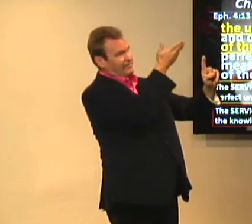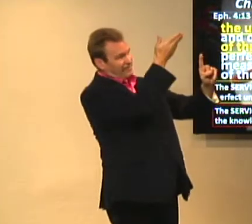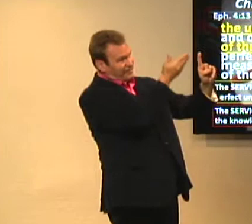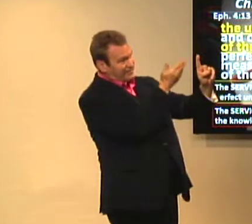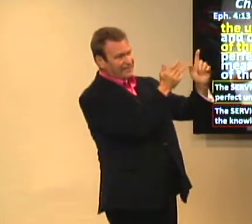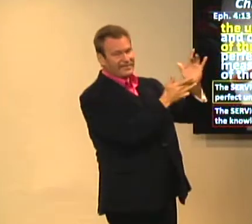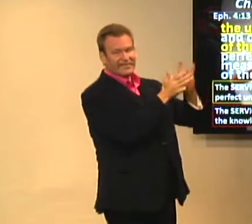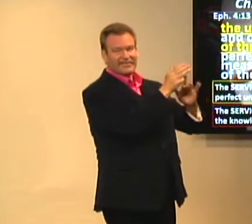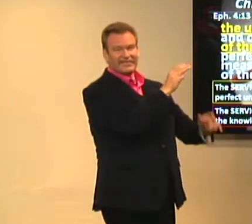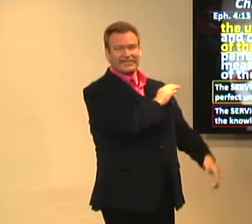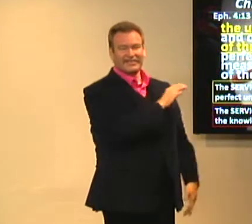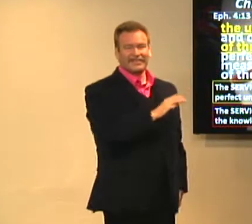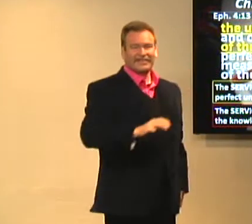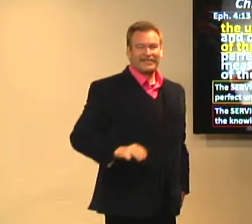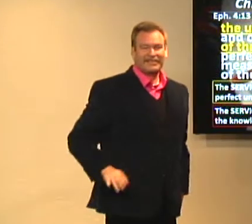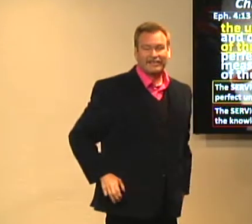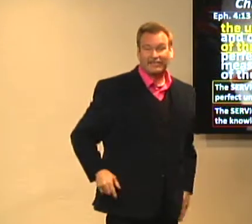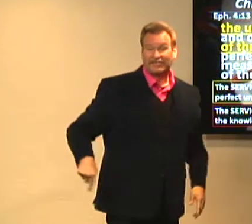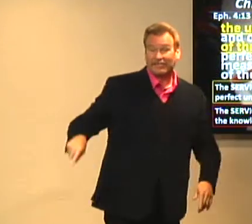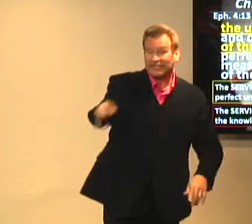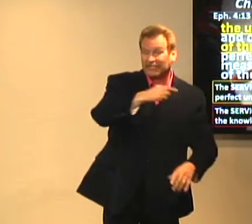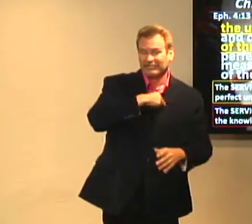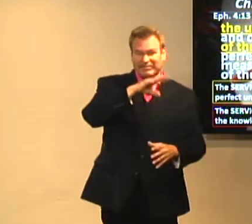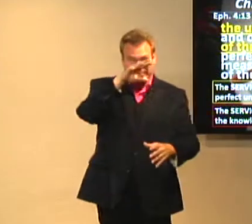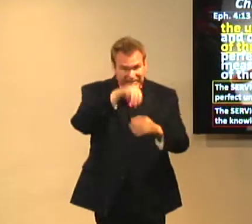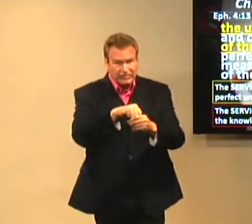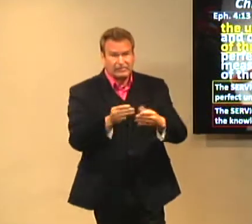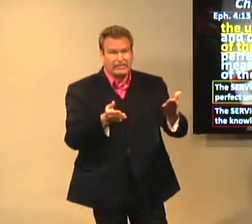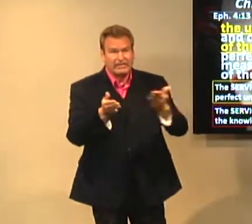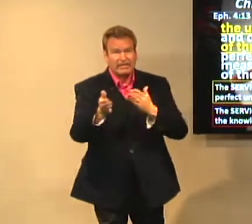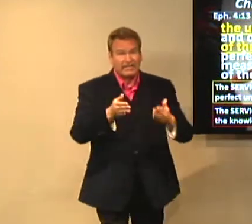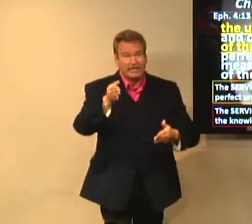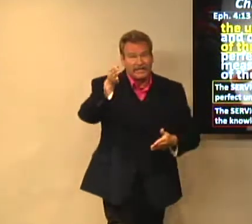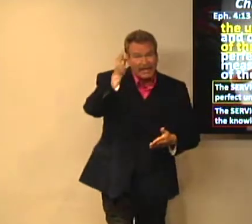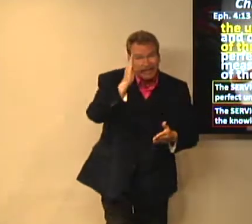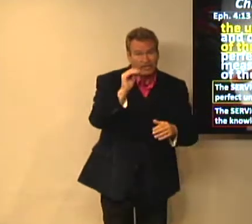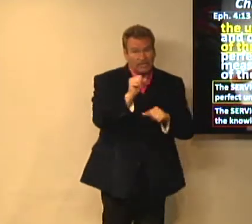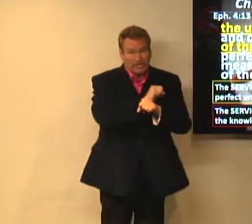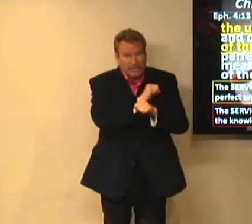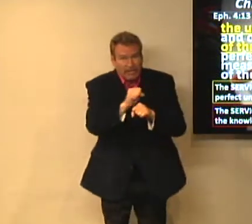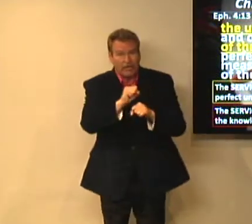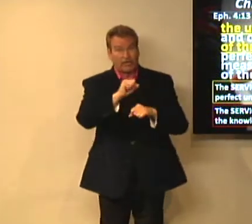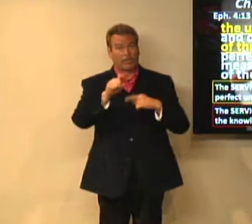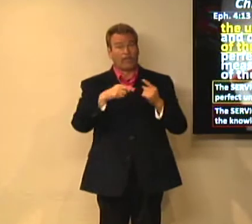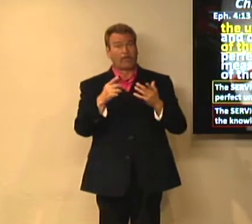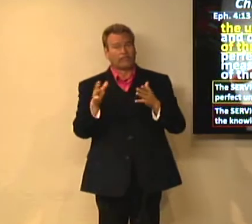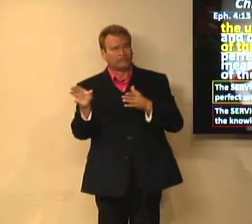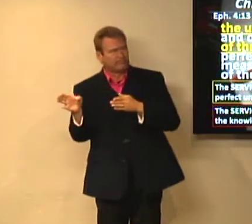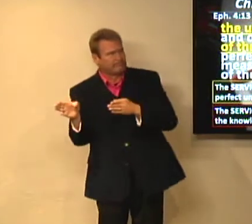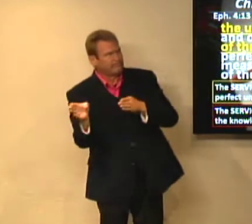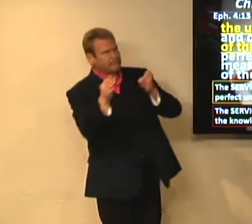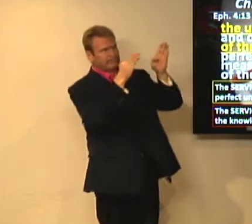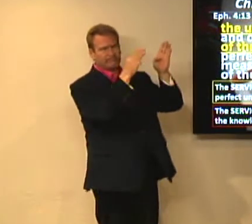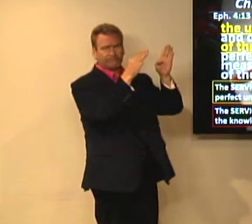God, to one Lord, Jesus Christ. And we are all to become involved in the service to